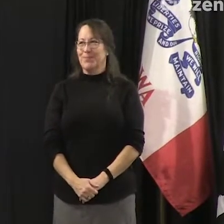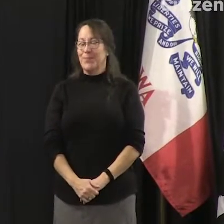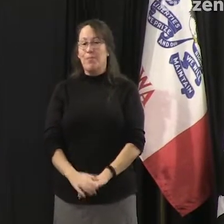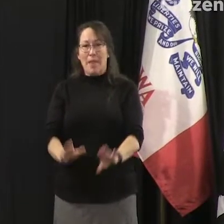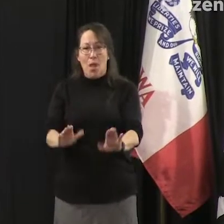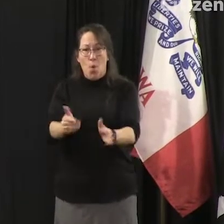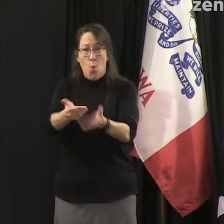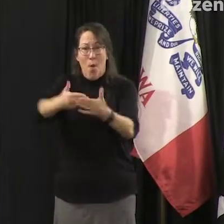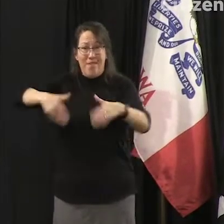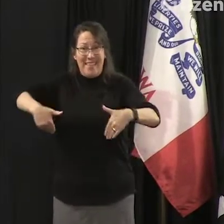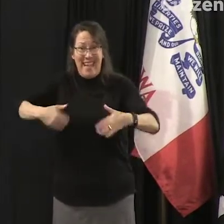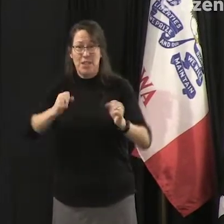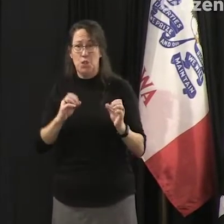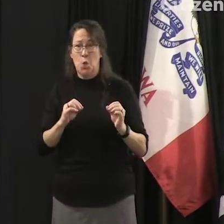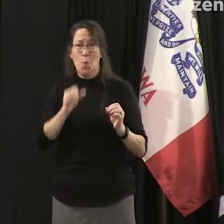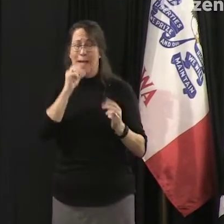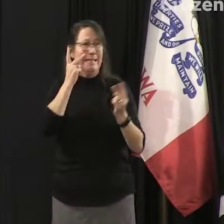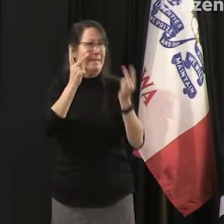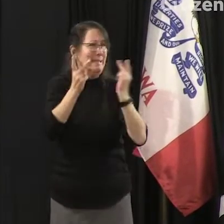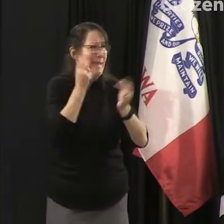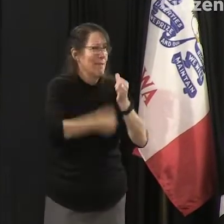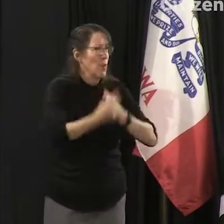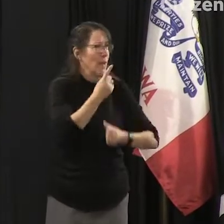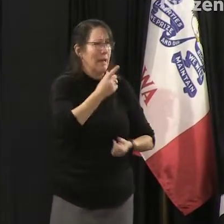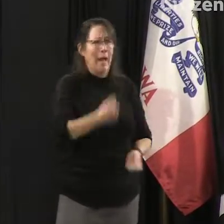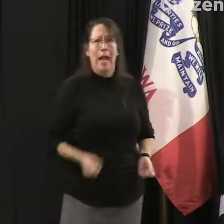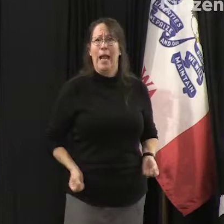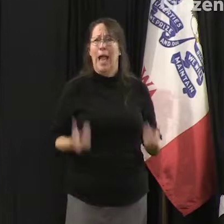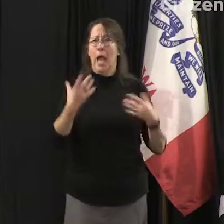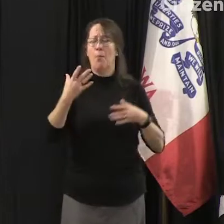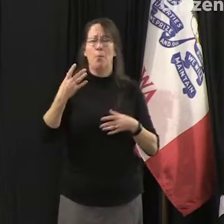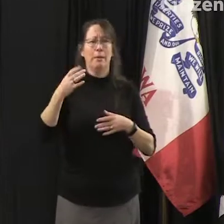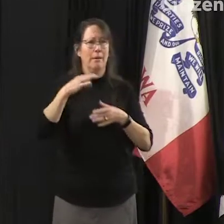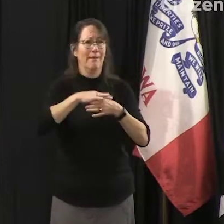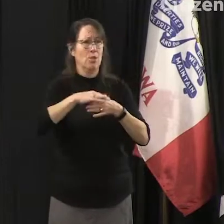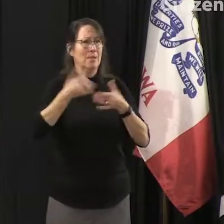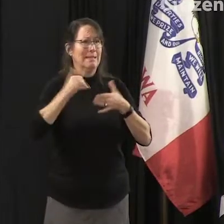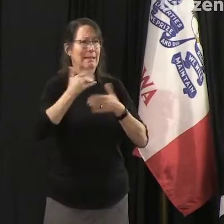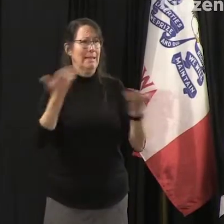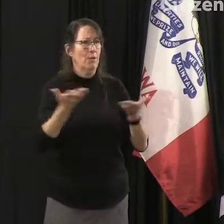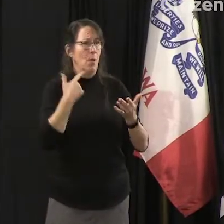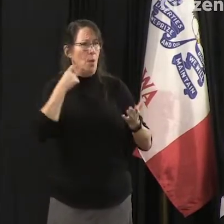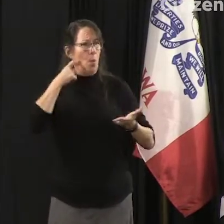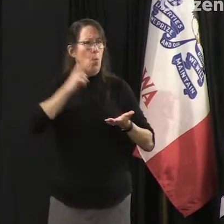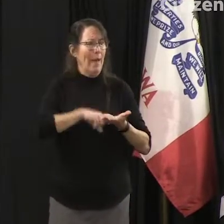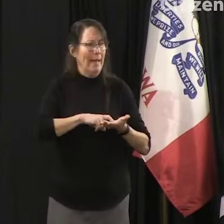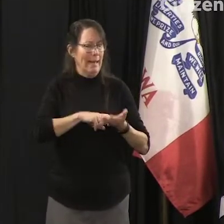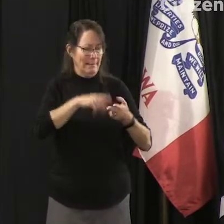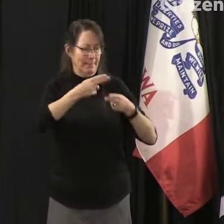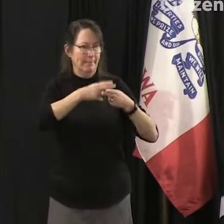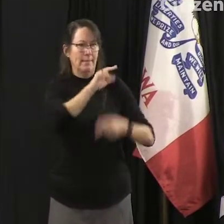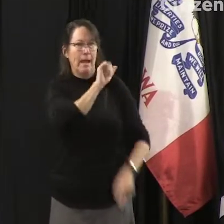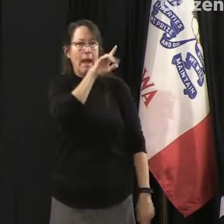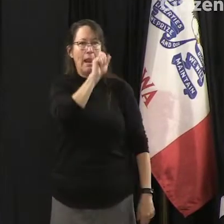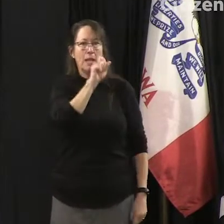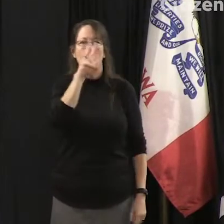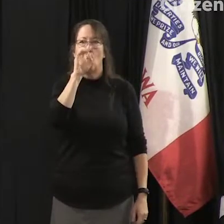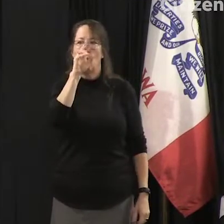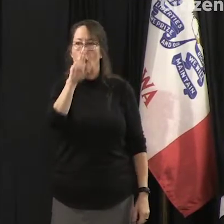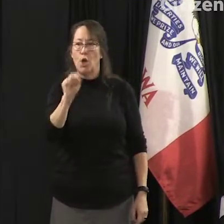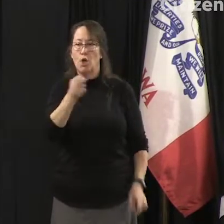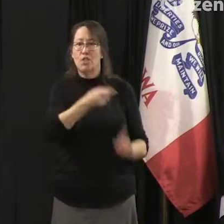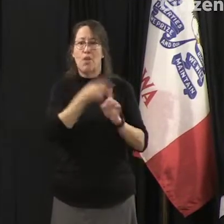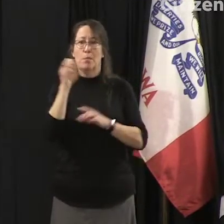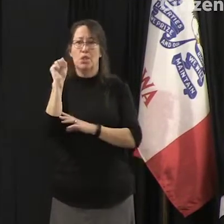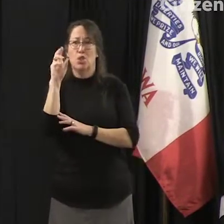I got here late, so I didn't get to see everybody. I don't know how many of these elected officials are still here, but I wanted to recognize them. Alex Waters is here from